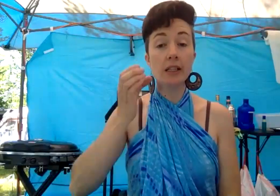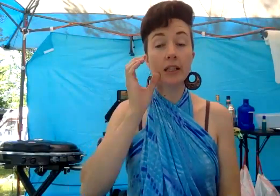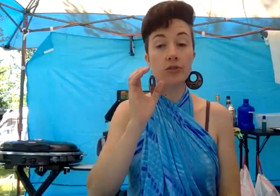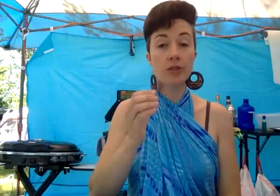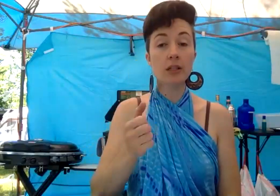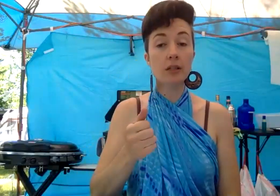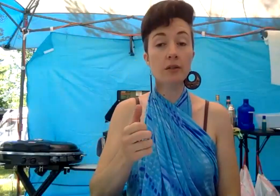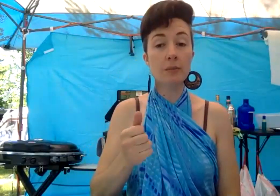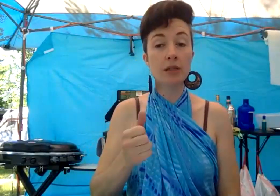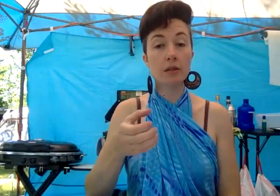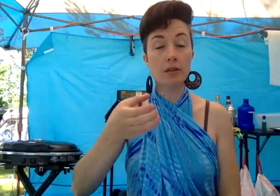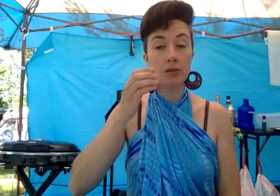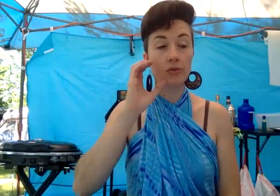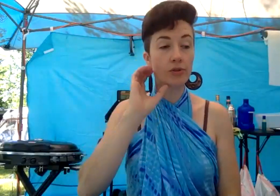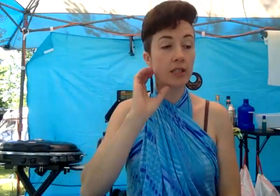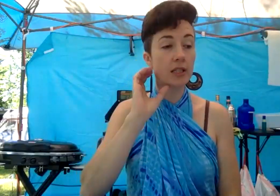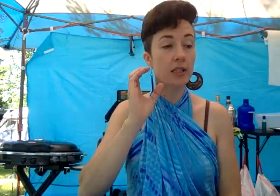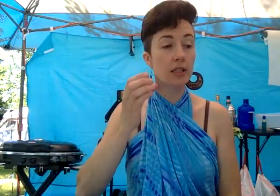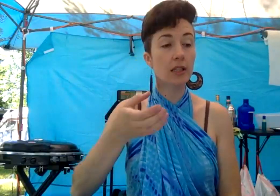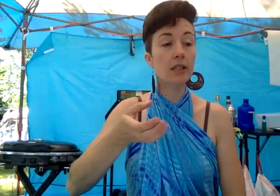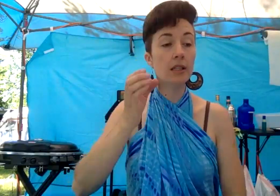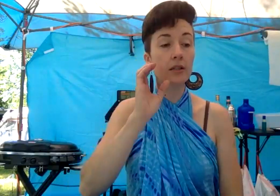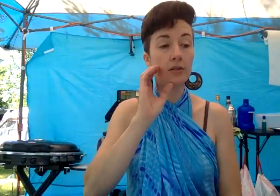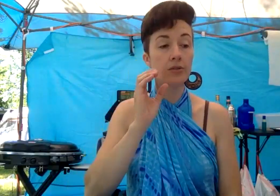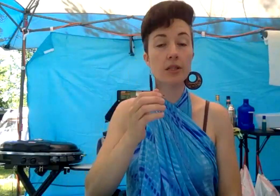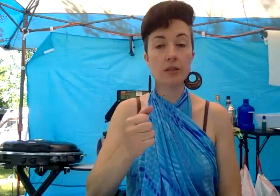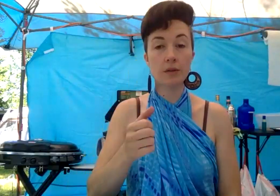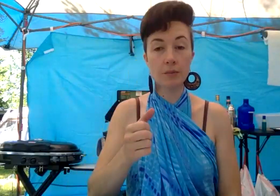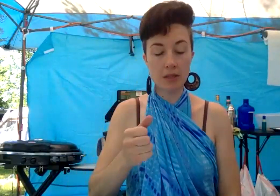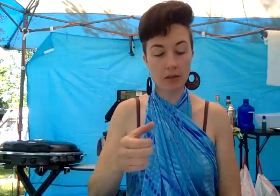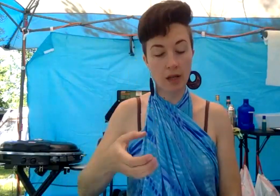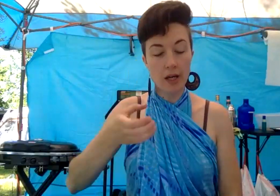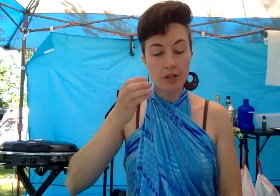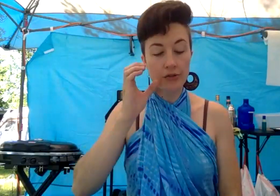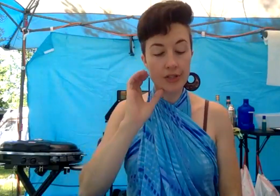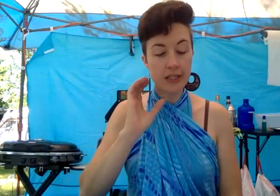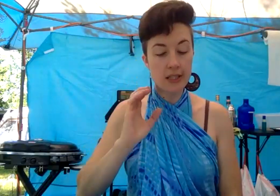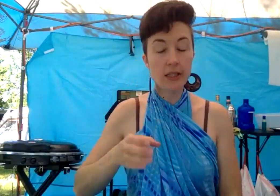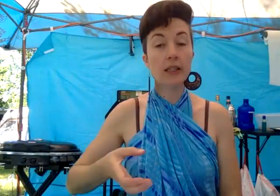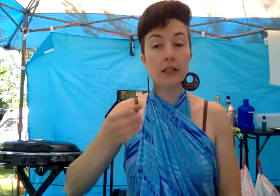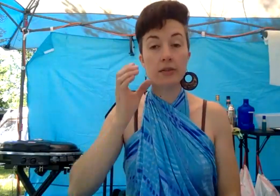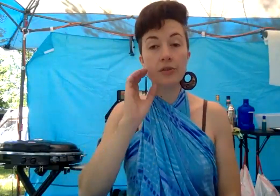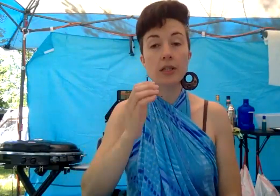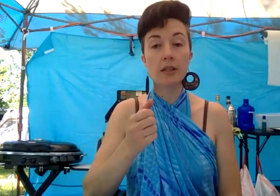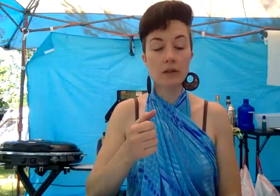drink, drink your milk, drink, drink your milk, drink, drink your